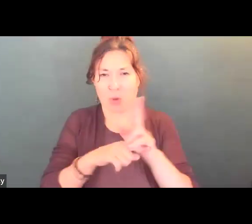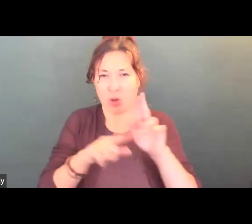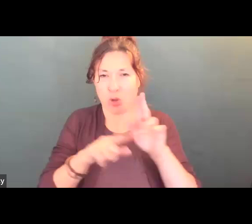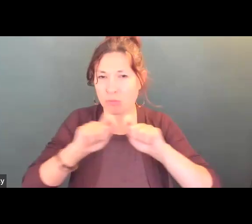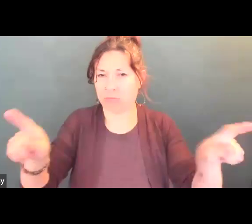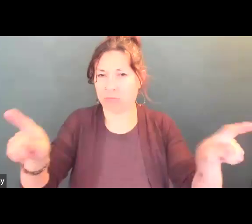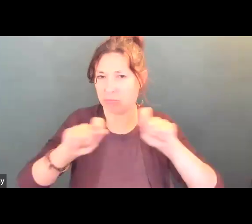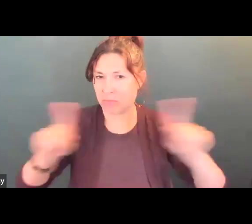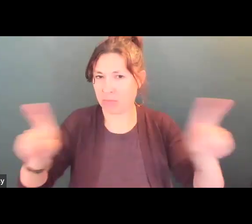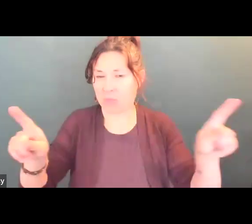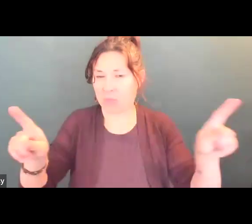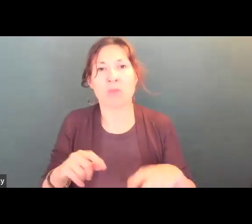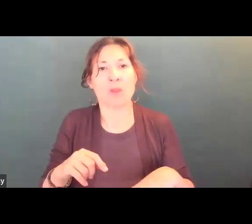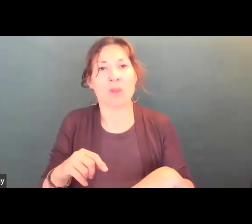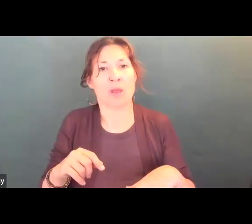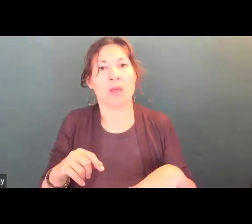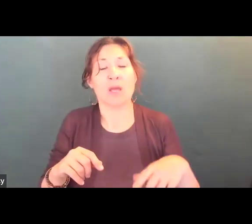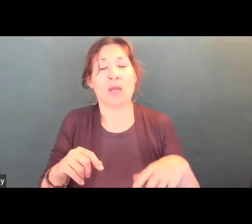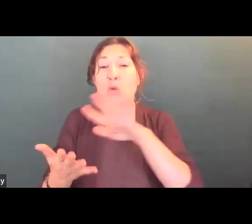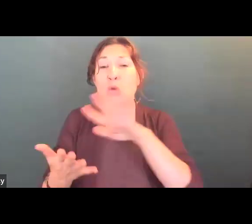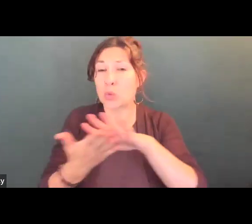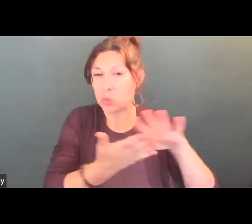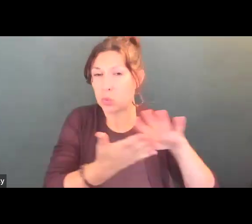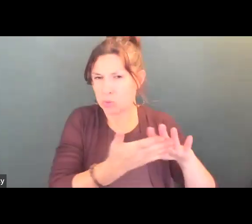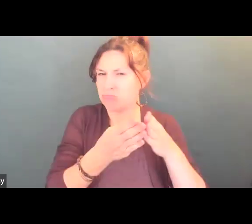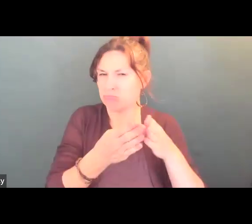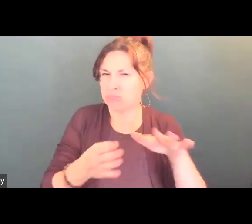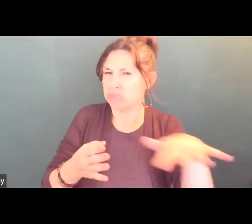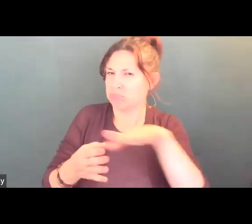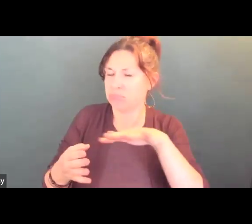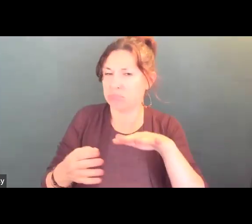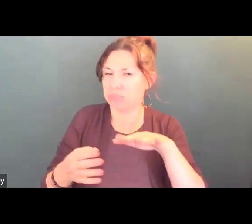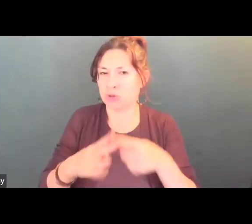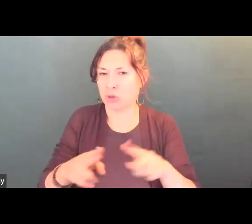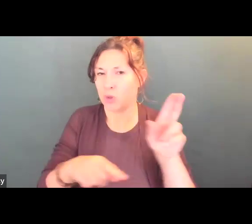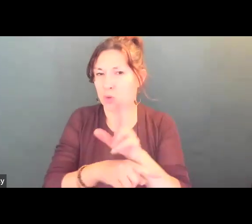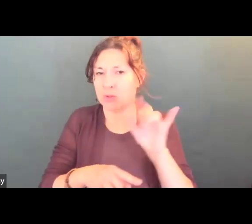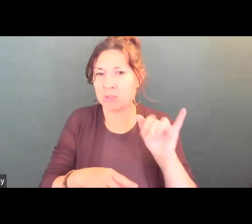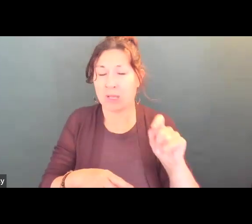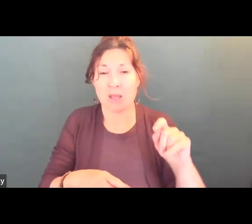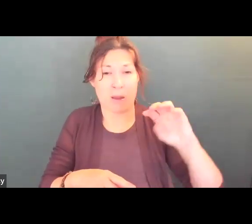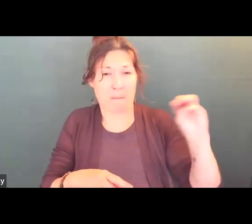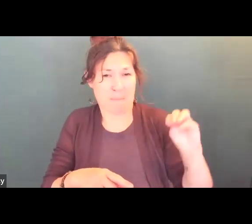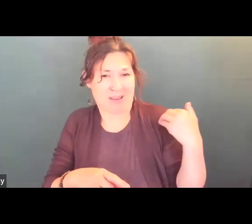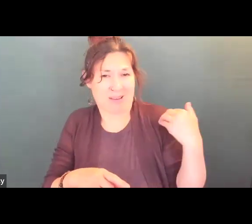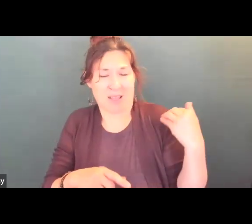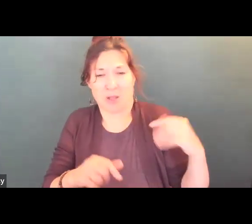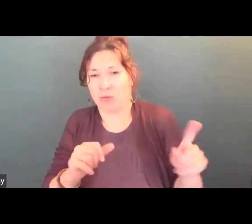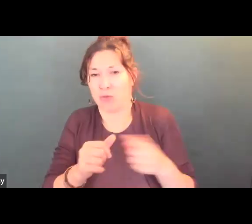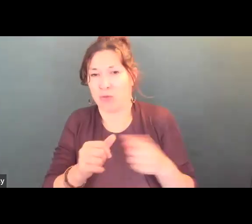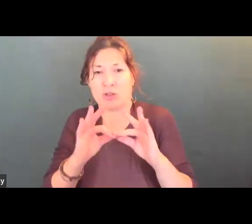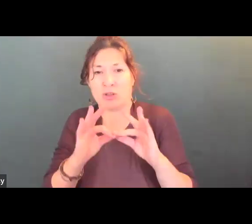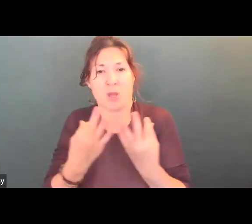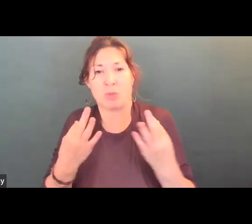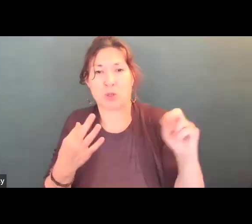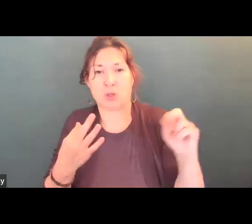wonderful engagement across the schools using it. Monday, we sent our first family newsletter, BPS Beyond the Bell.